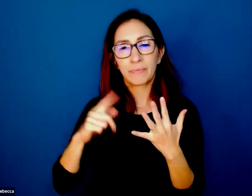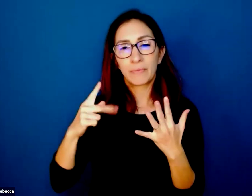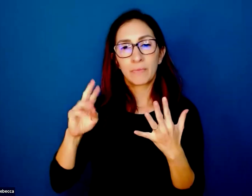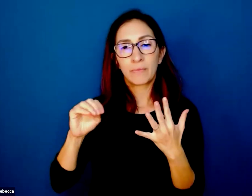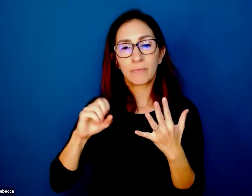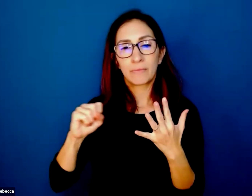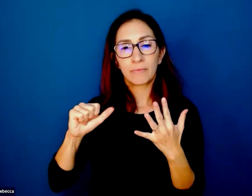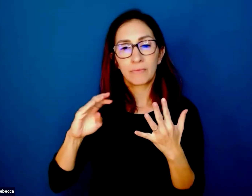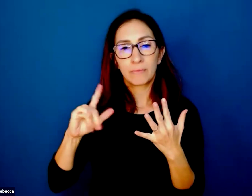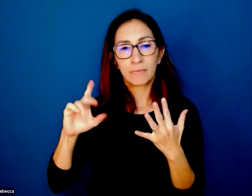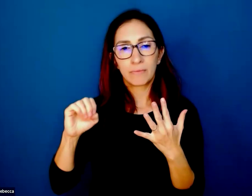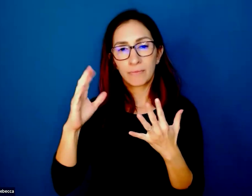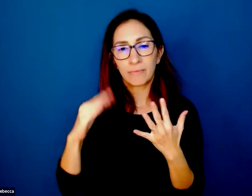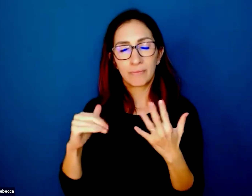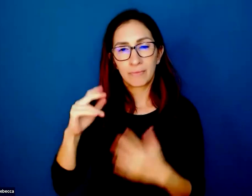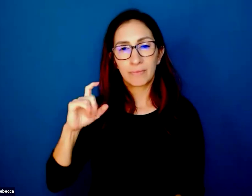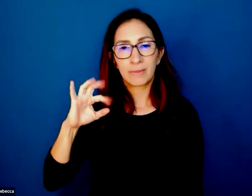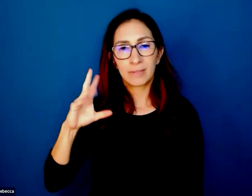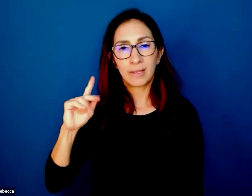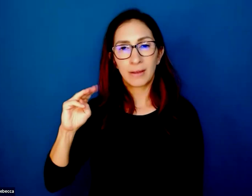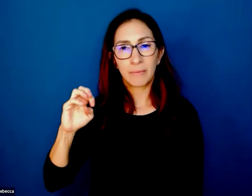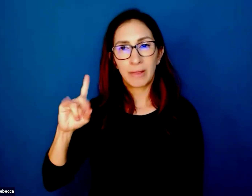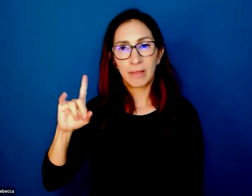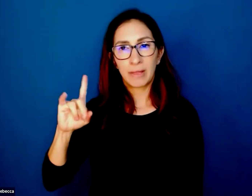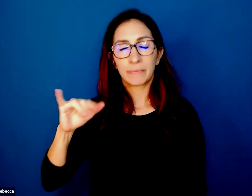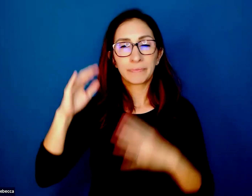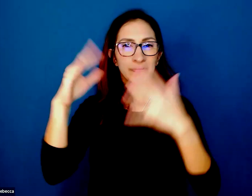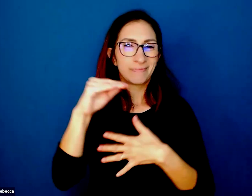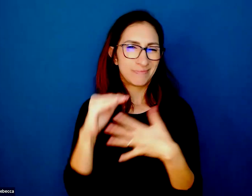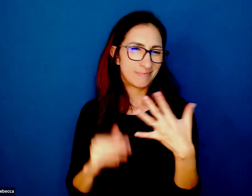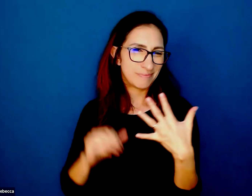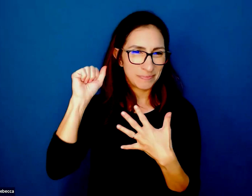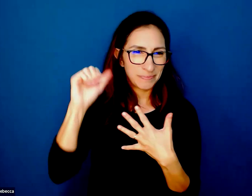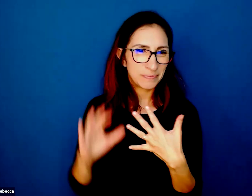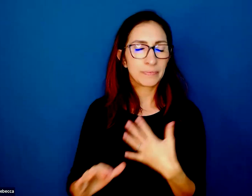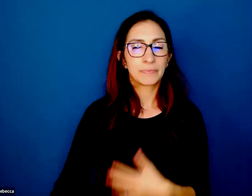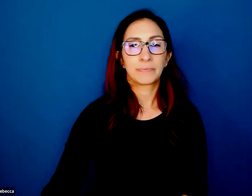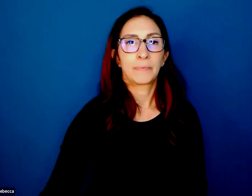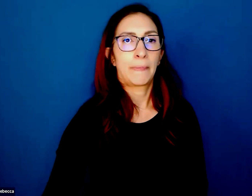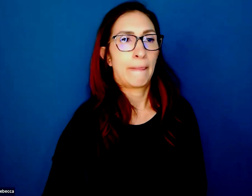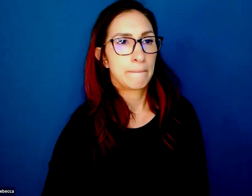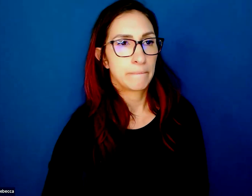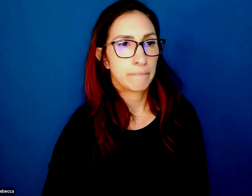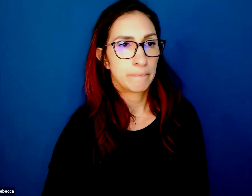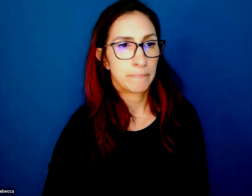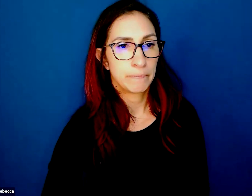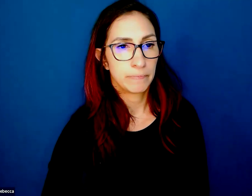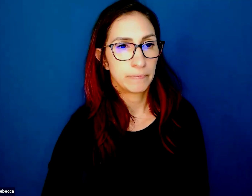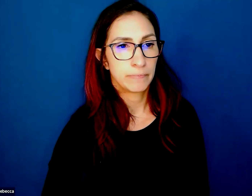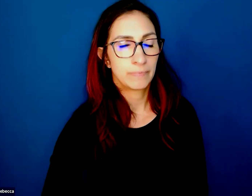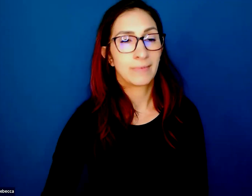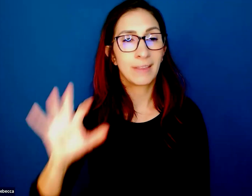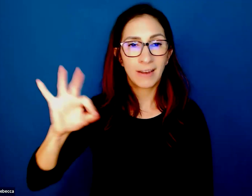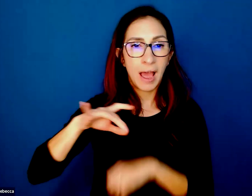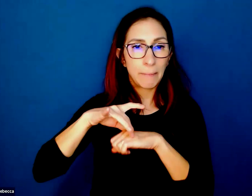sponsors, Nine Planets Hosting, Engage, Draw Attention, Multidots,